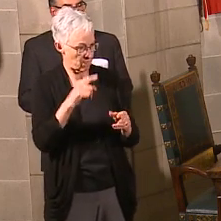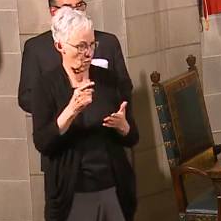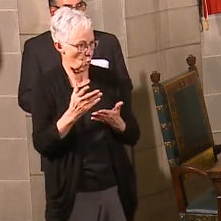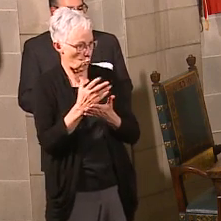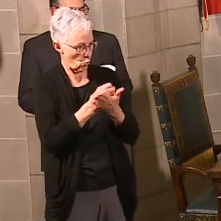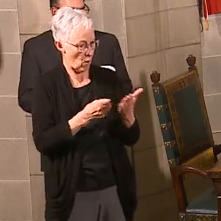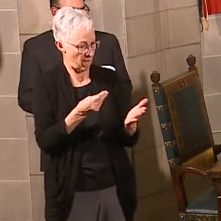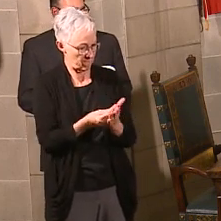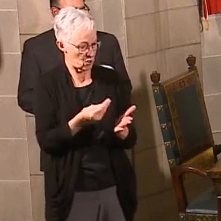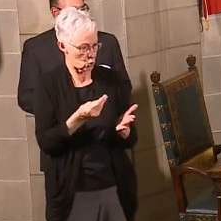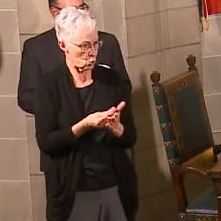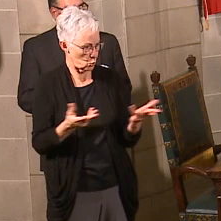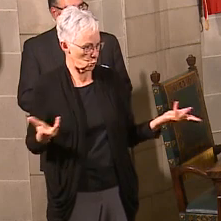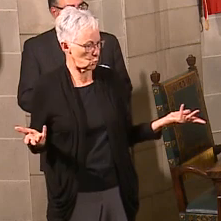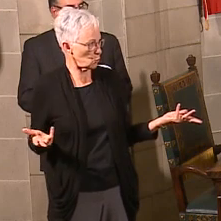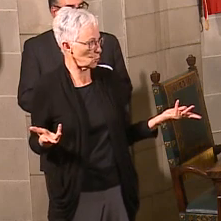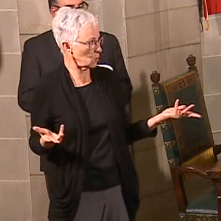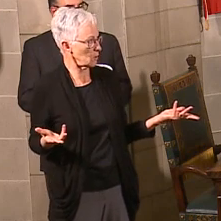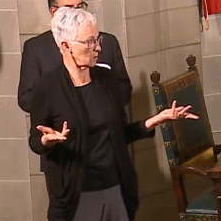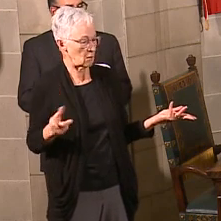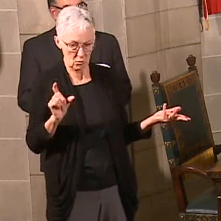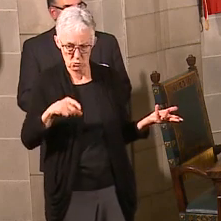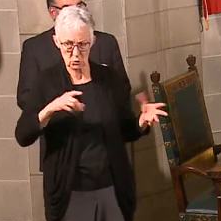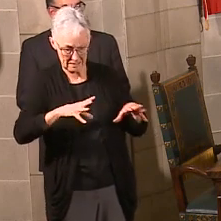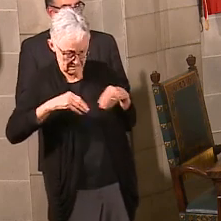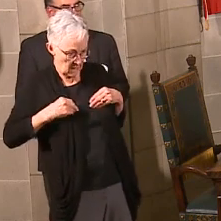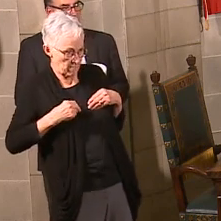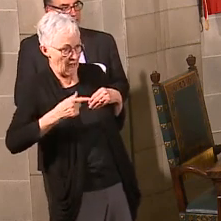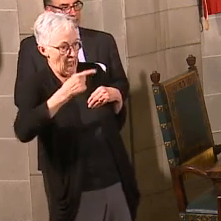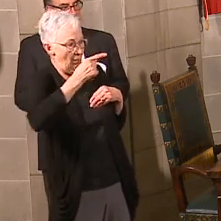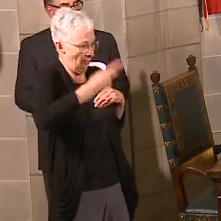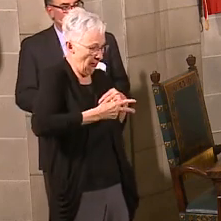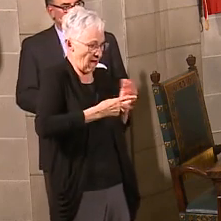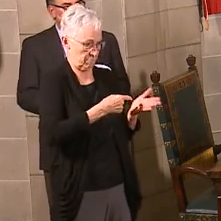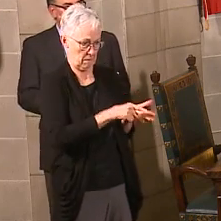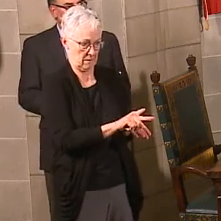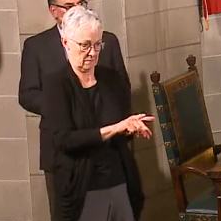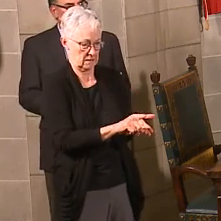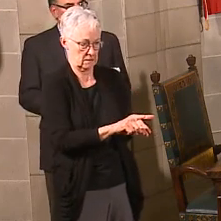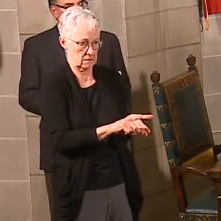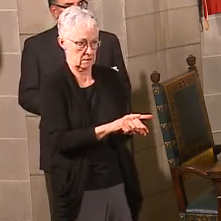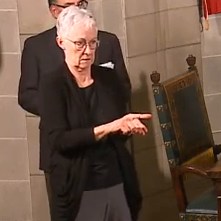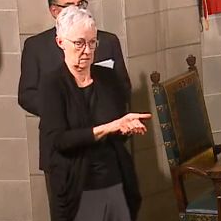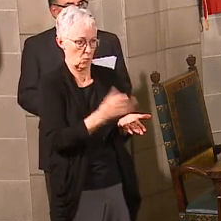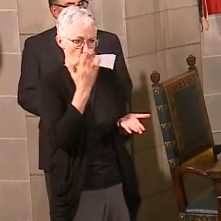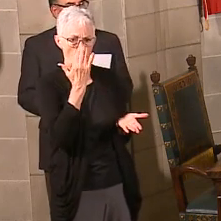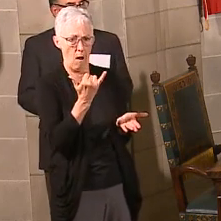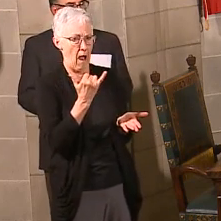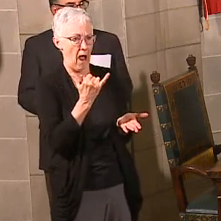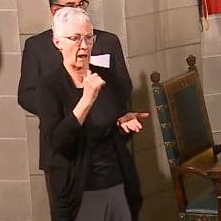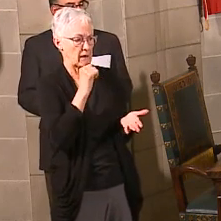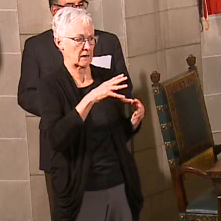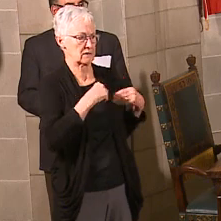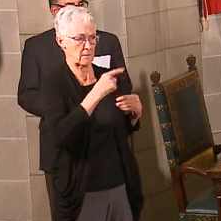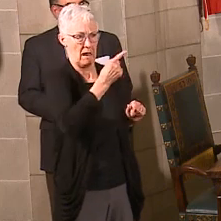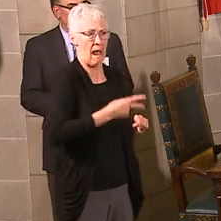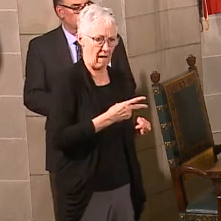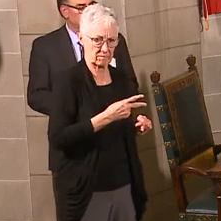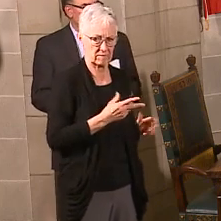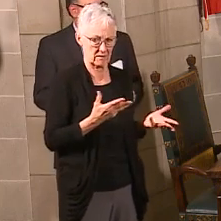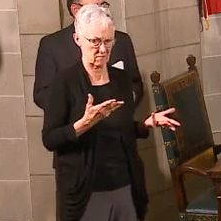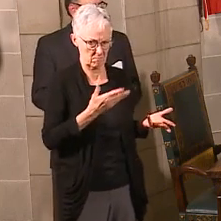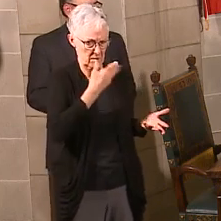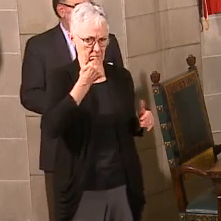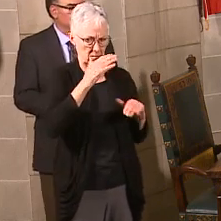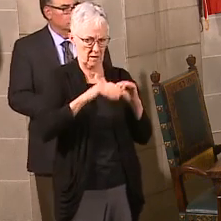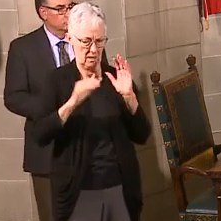Excuse me? Right. You would think that, yeah, you would think they would want to take that, right? Because at least they'd be getting half the money as opposed to rejecting the entire thing. But I don't, so I don't have an answer with that right